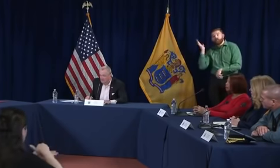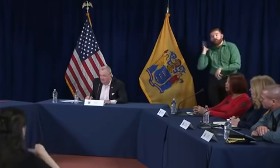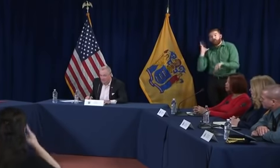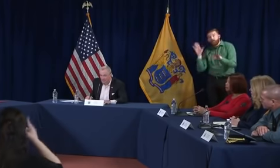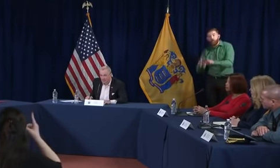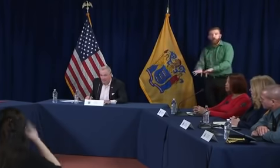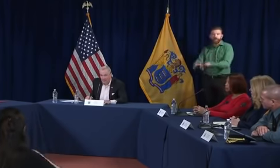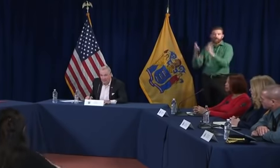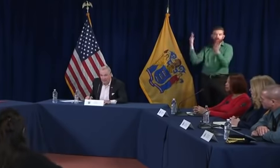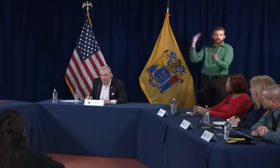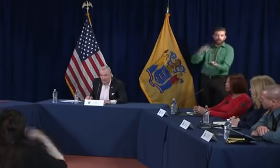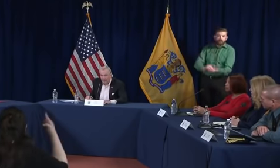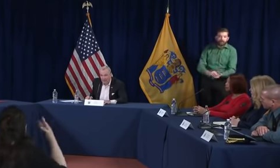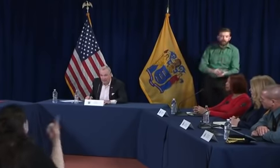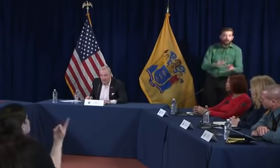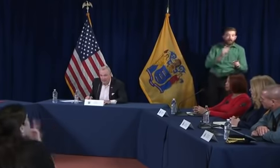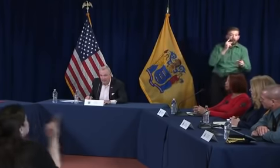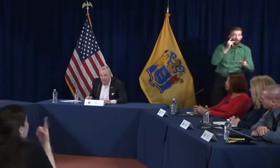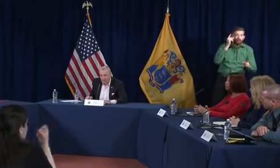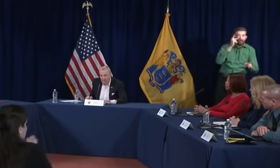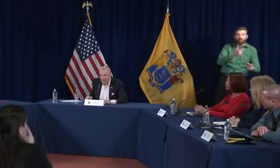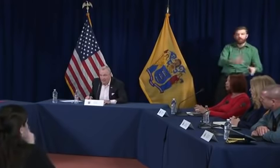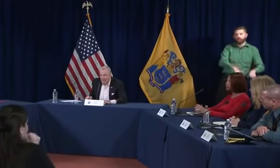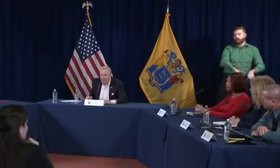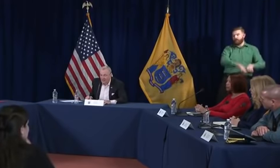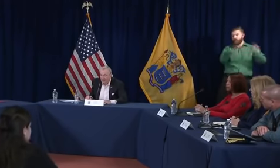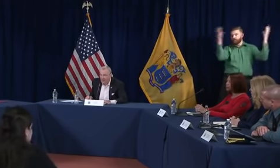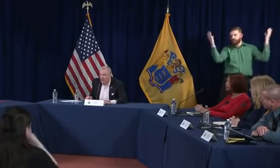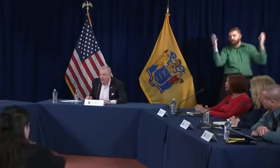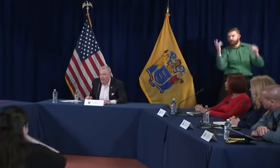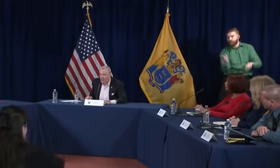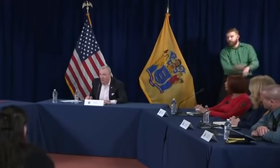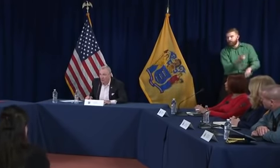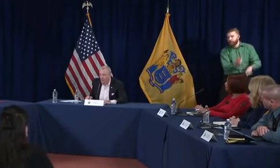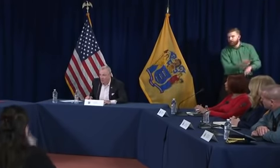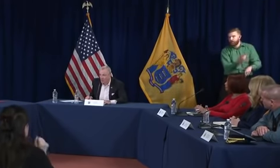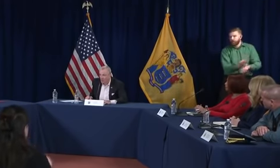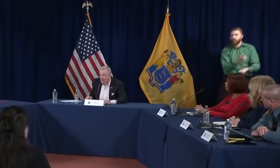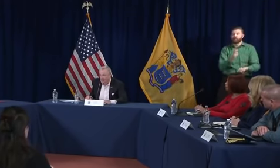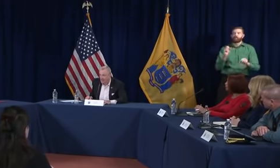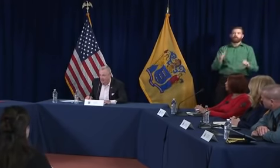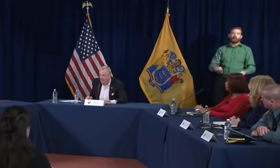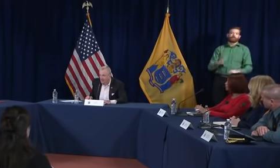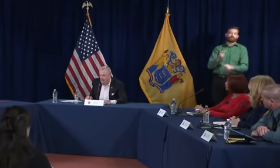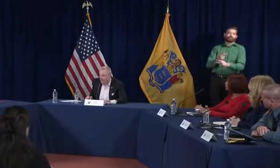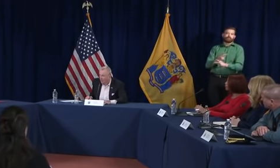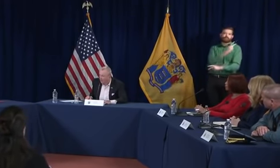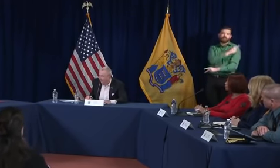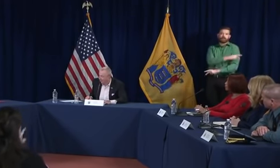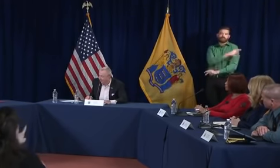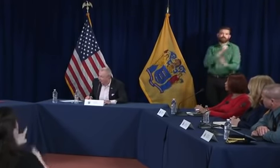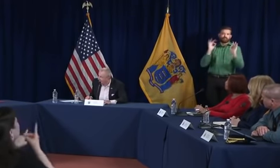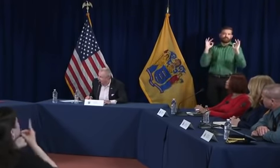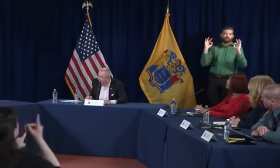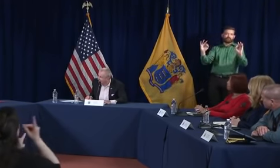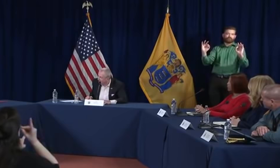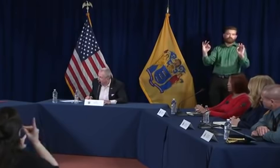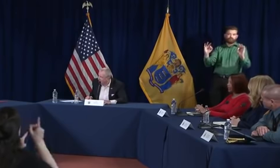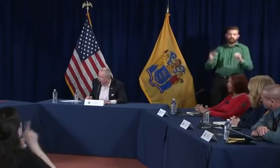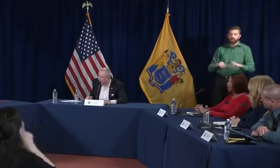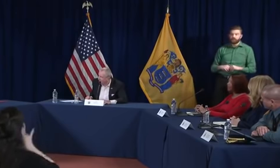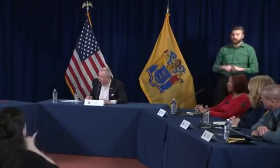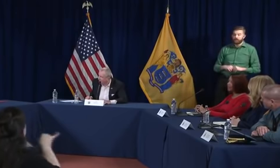level of patient is going to become really important. In fairness, a dorm is more likely to be in a